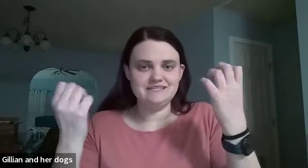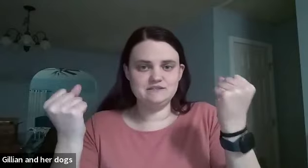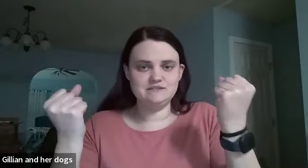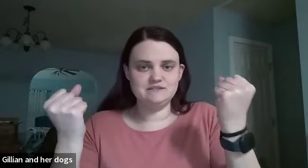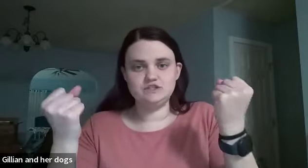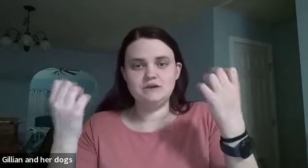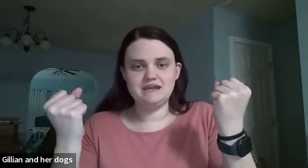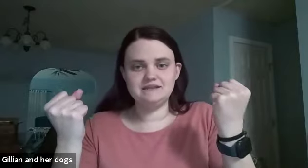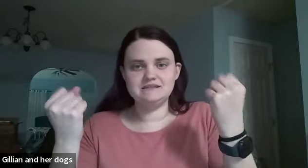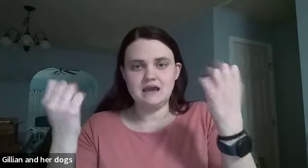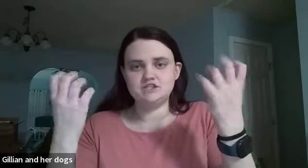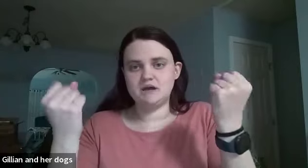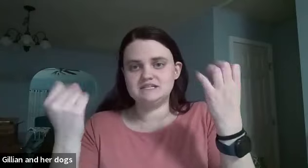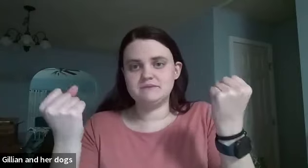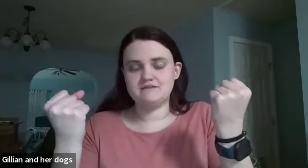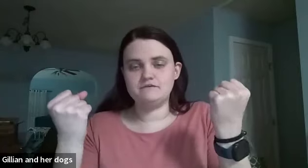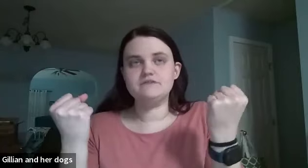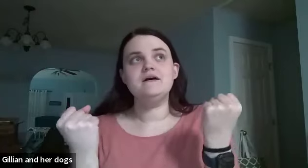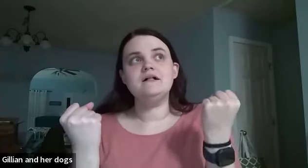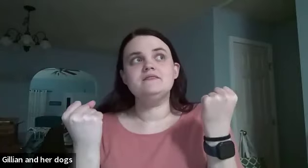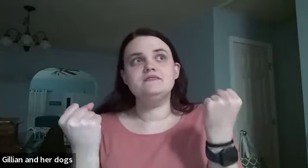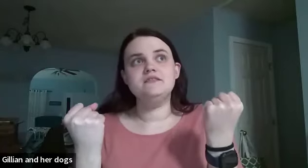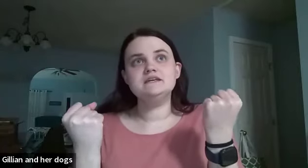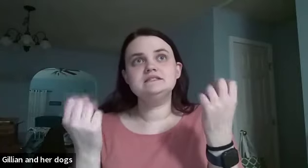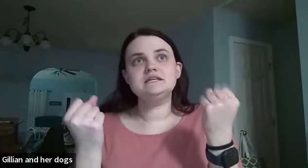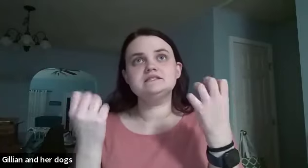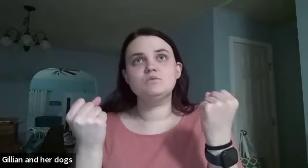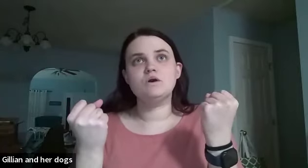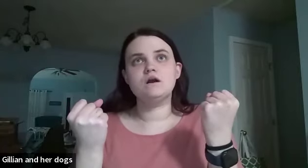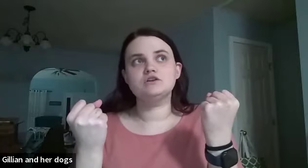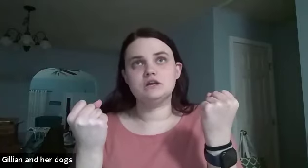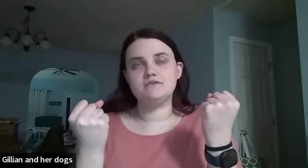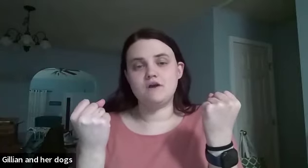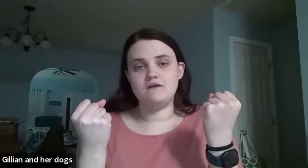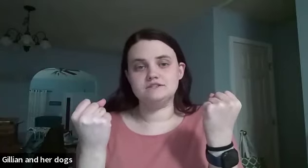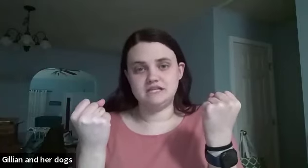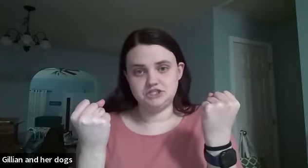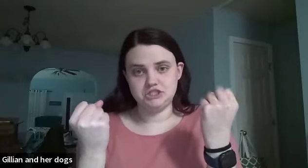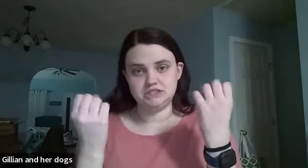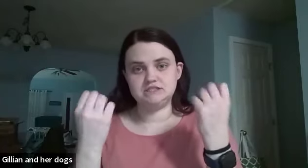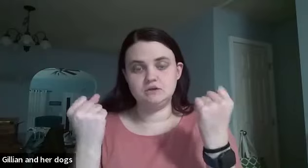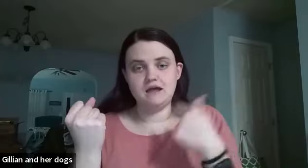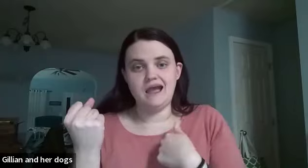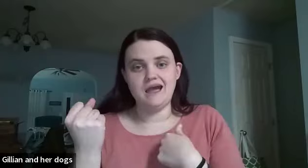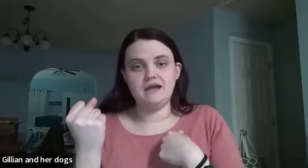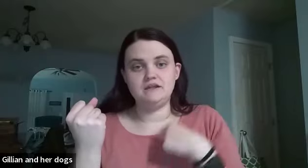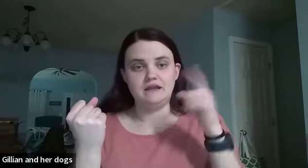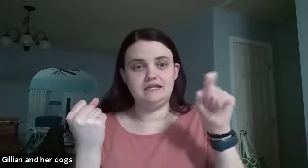this, where I'm doing with two hands, I'm just bouncing it back and forth. This is more talking about the conversation. So like I need